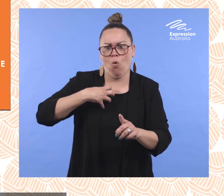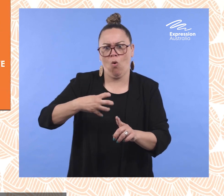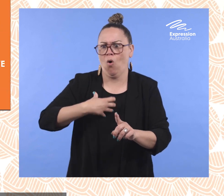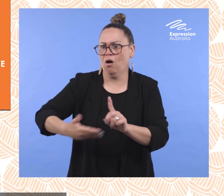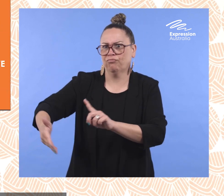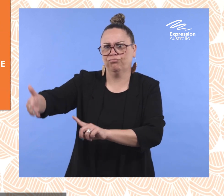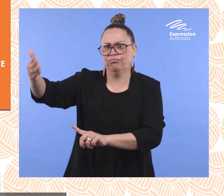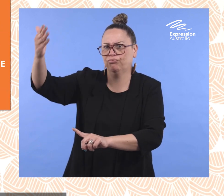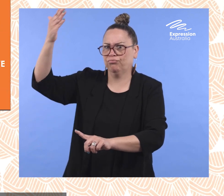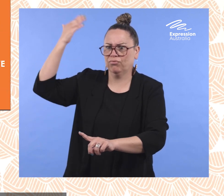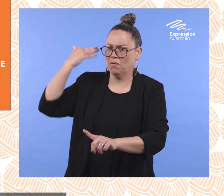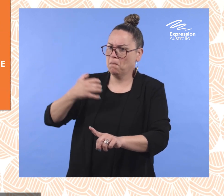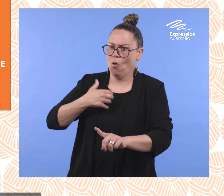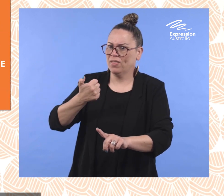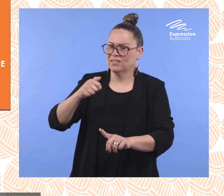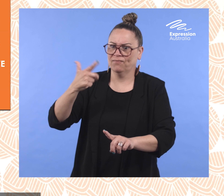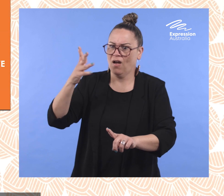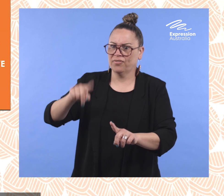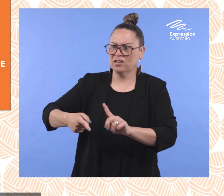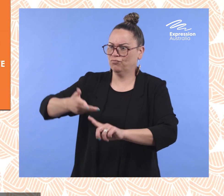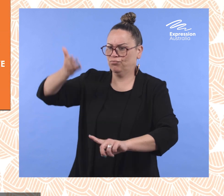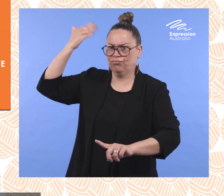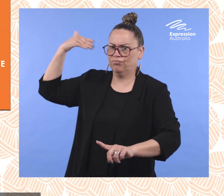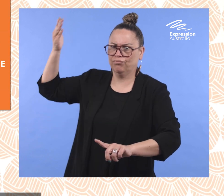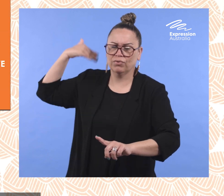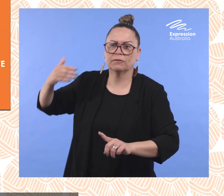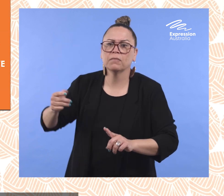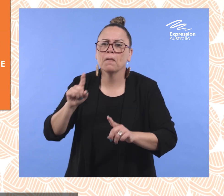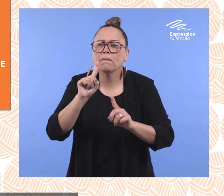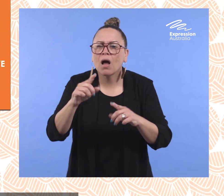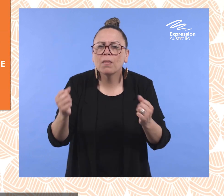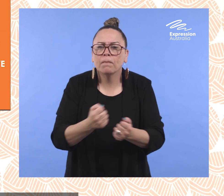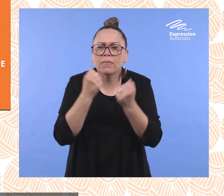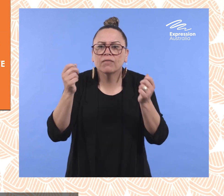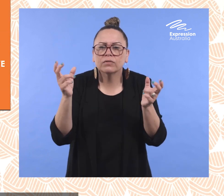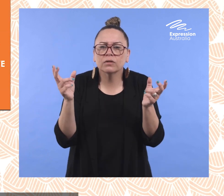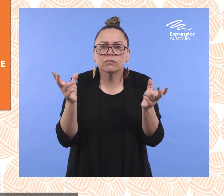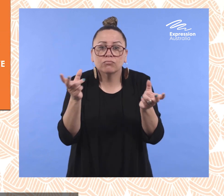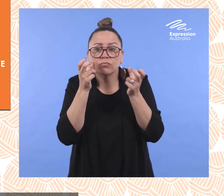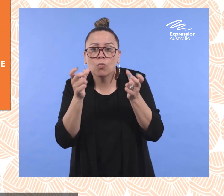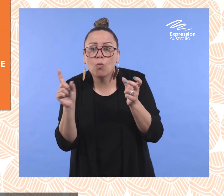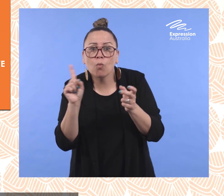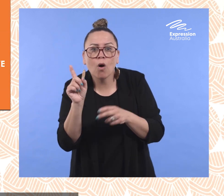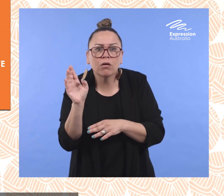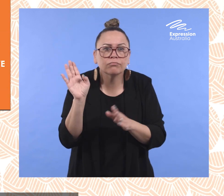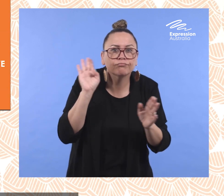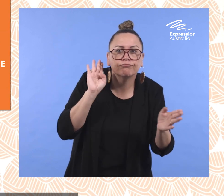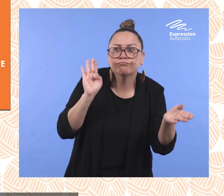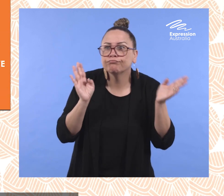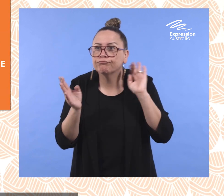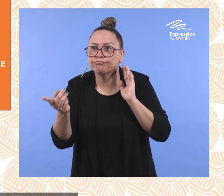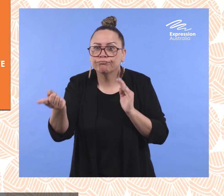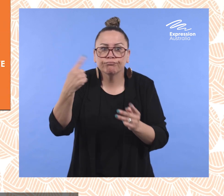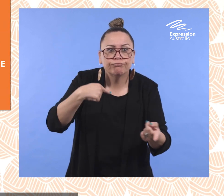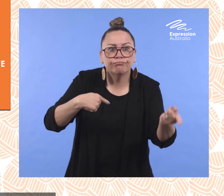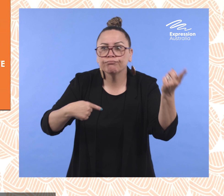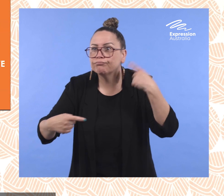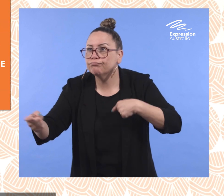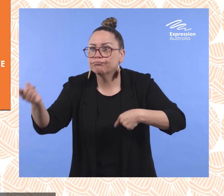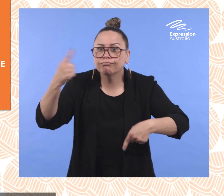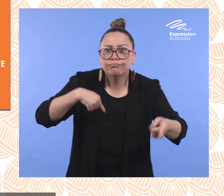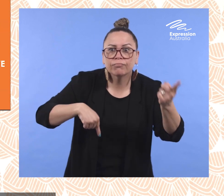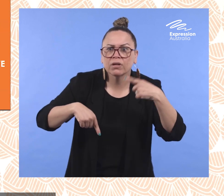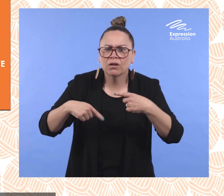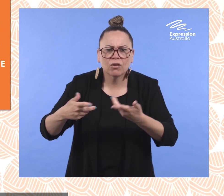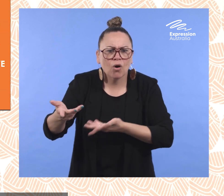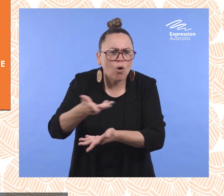there's longer evidence than that, isn't there? Yeah, definitely. Just the power of listening and the power